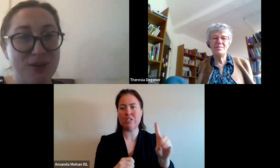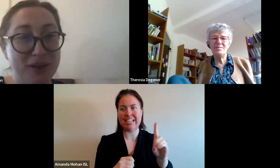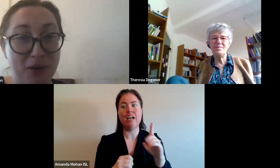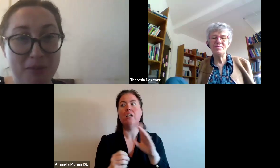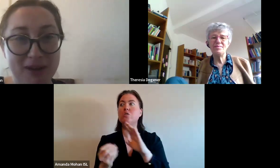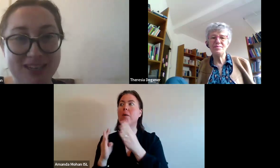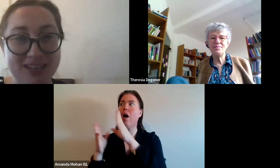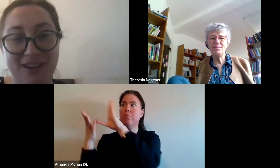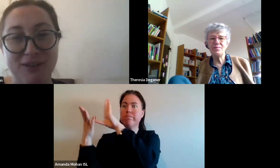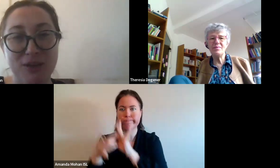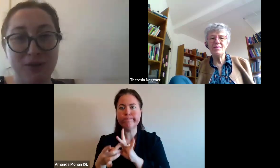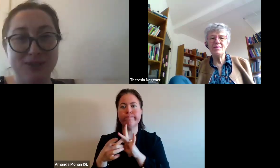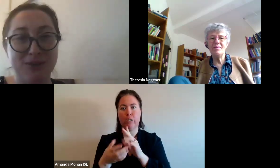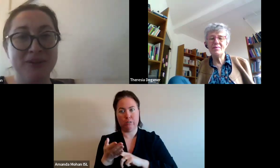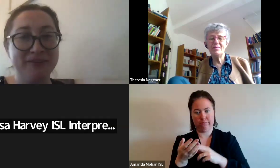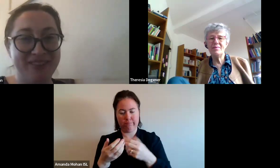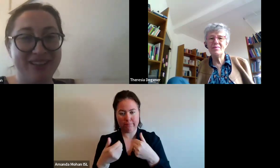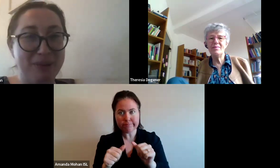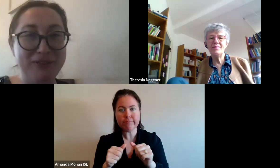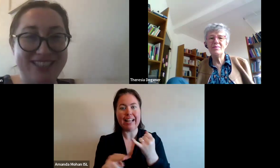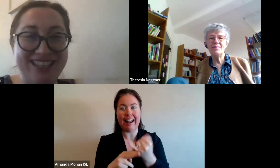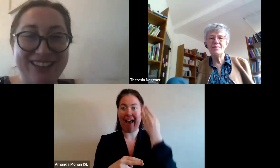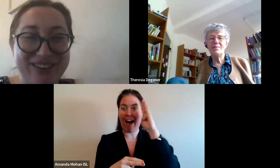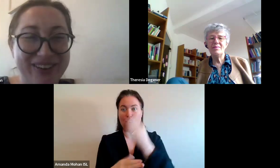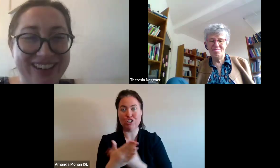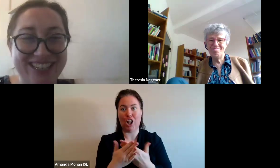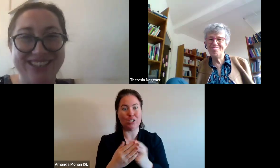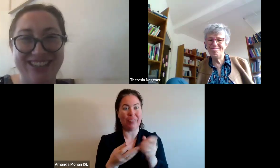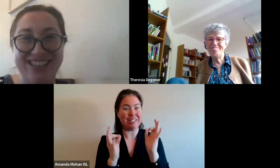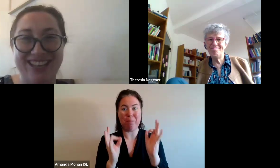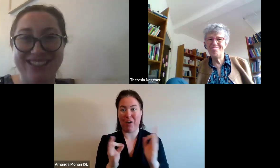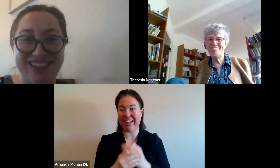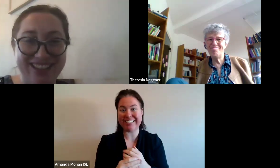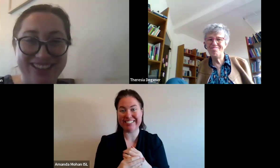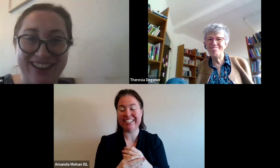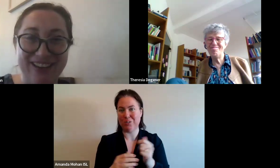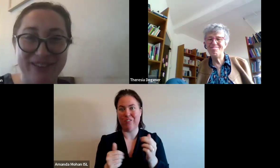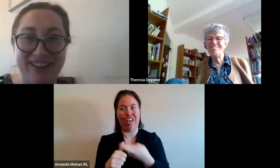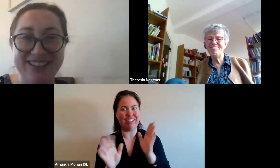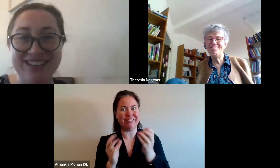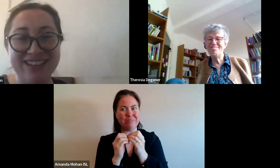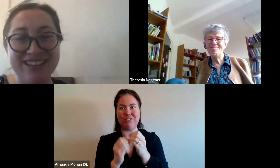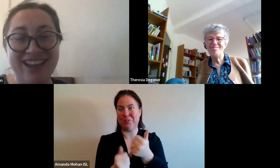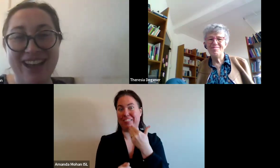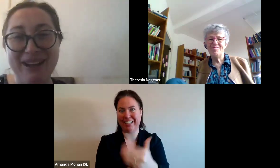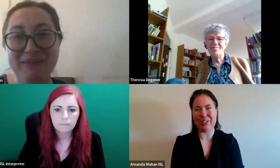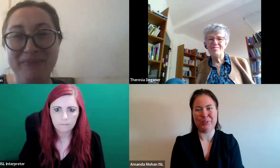enshrined in Irish law and incorporated into Irish law. So it's perfect. You already addressed that. So thank you, Hege, for